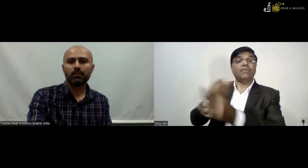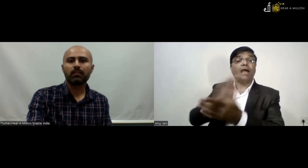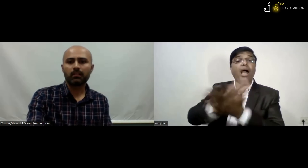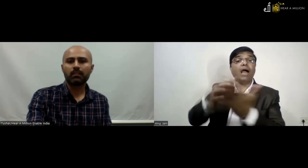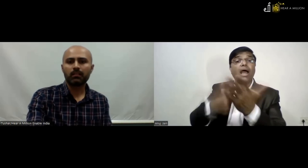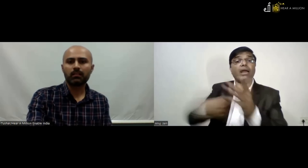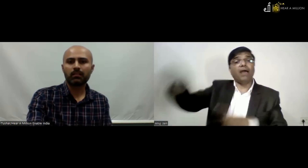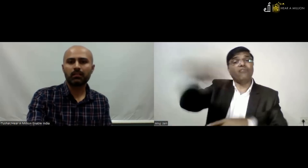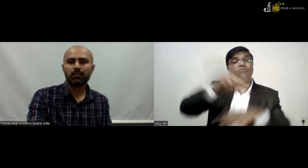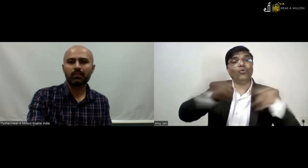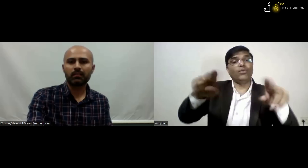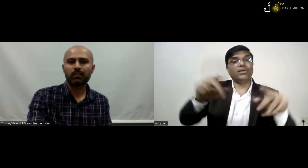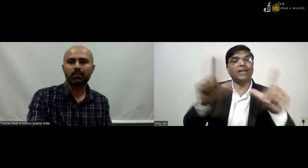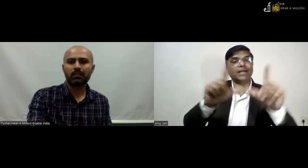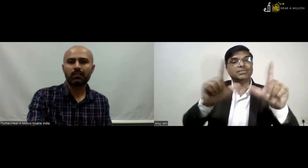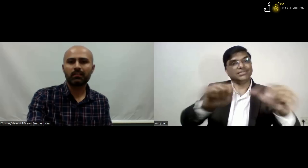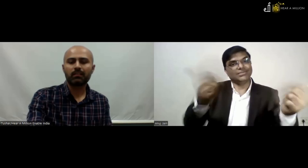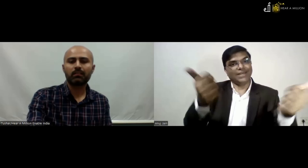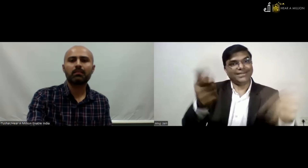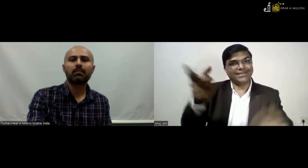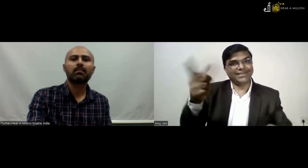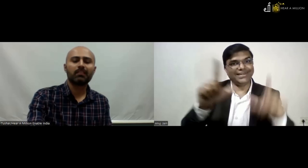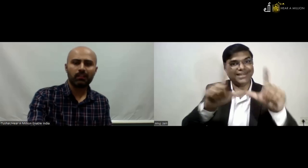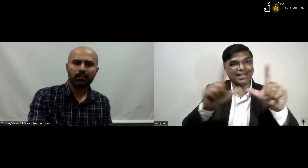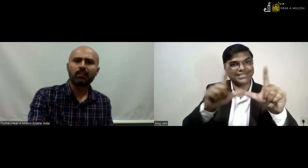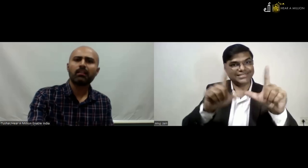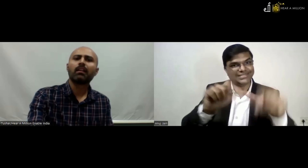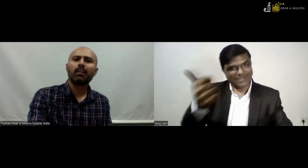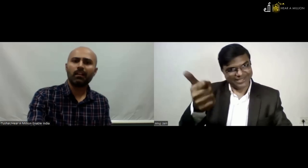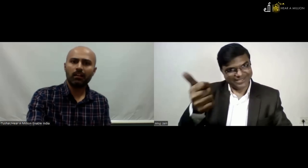see, Haryana, there was another organization,